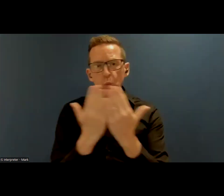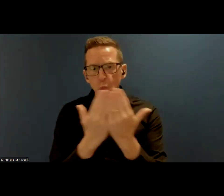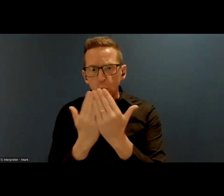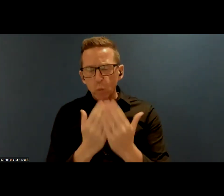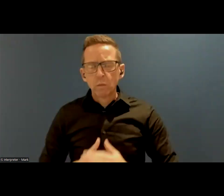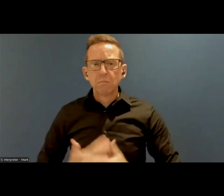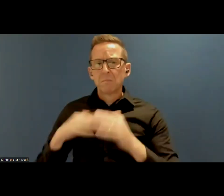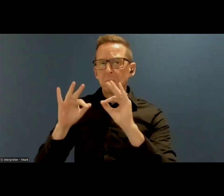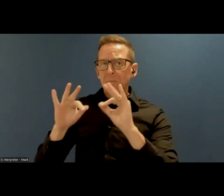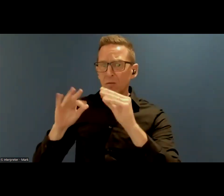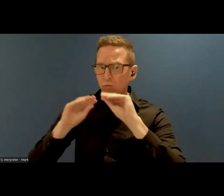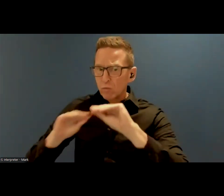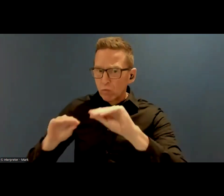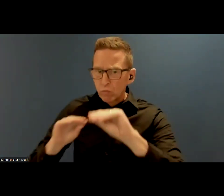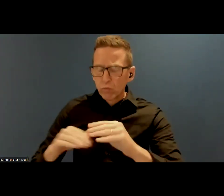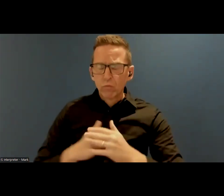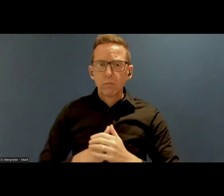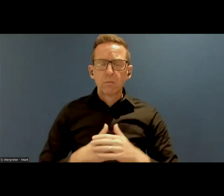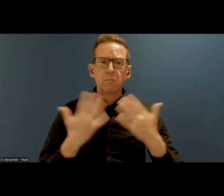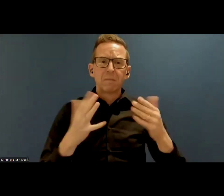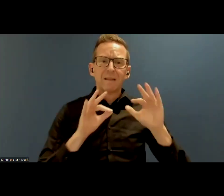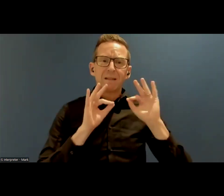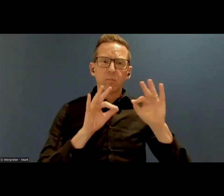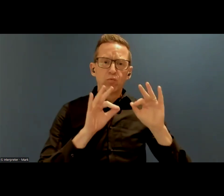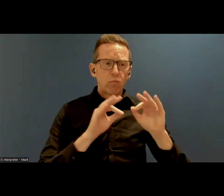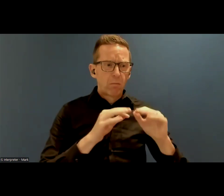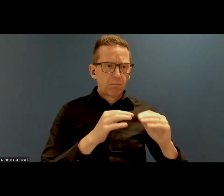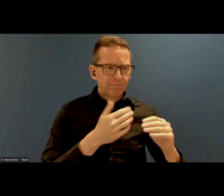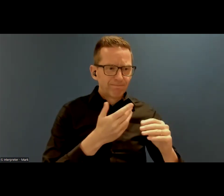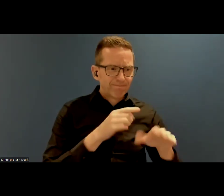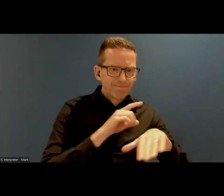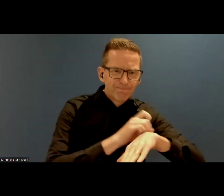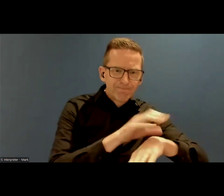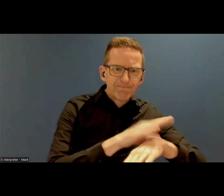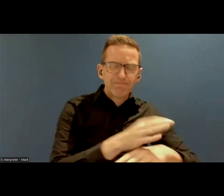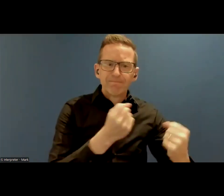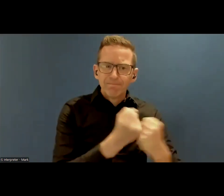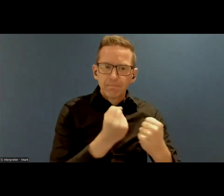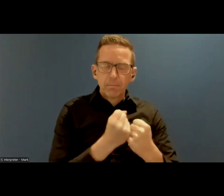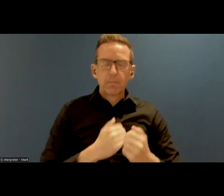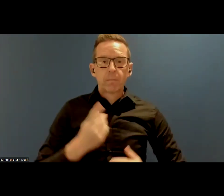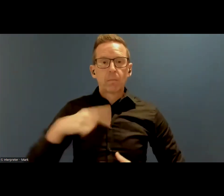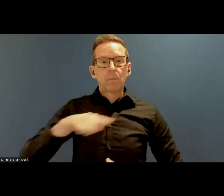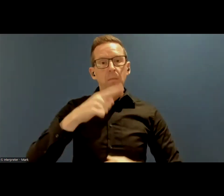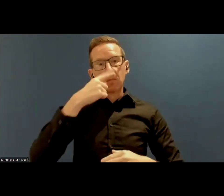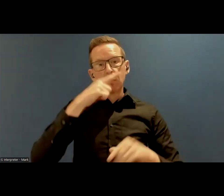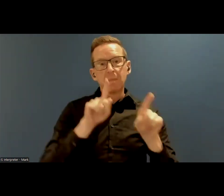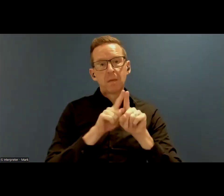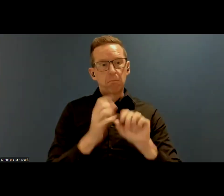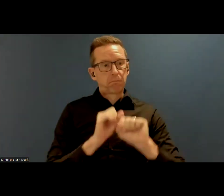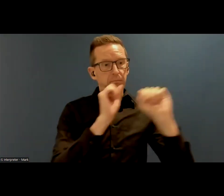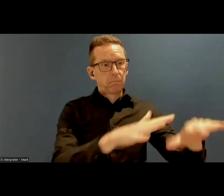education, in the name of specialized treatment, and also people being taken to prisons in the name